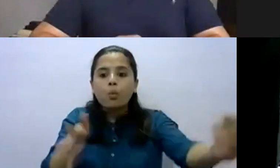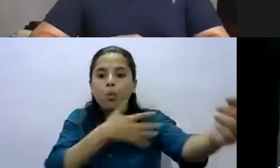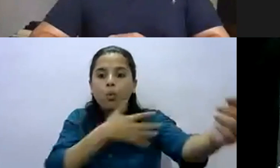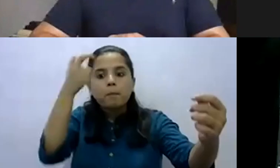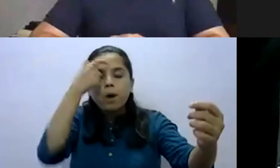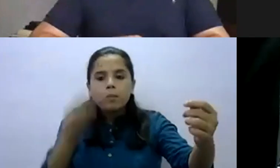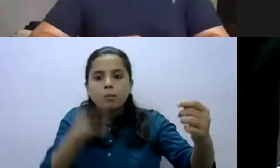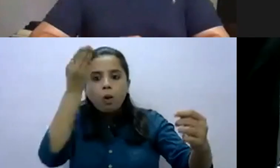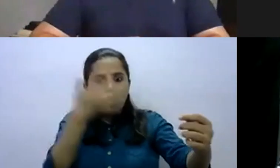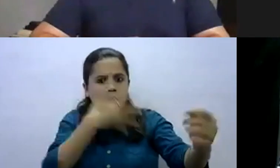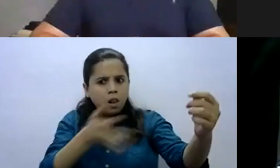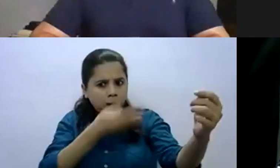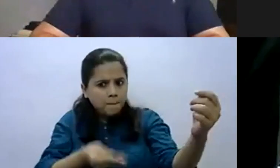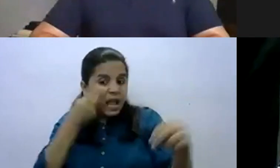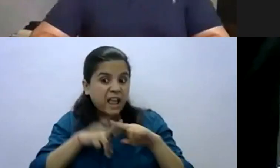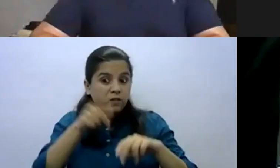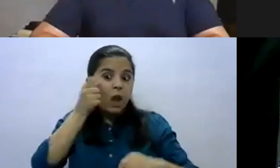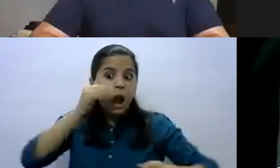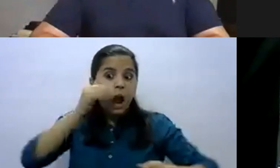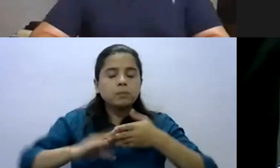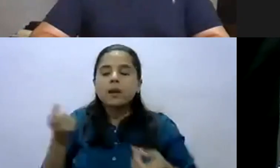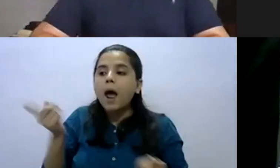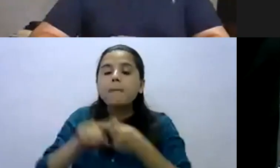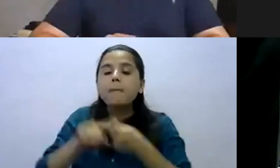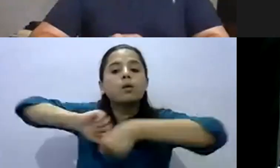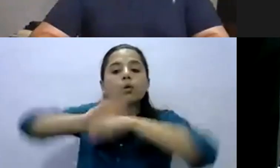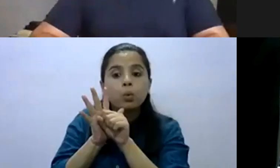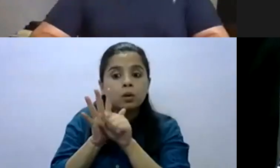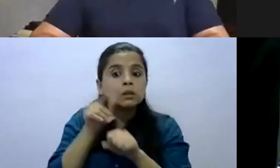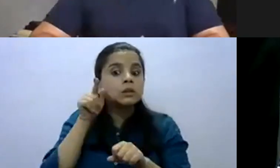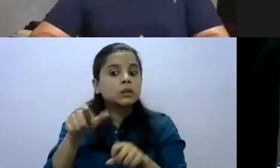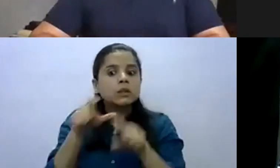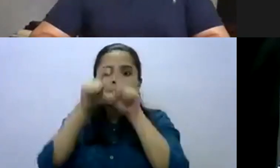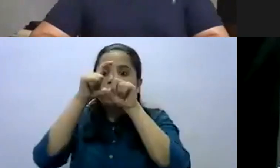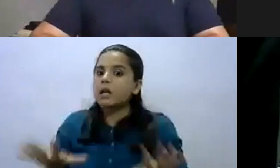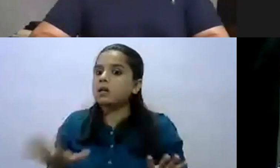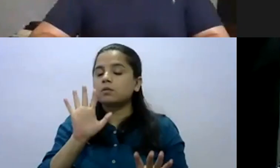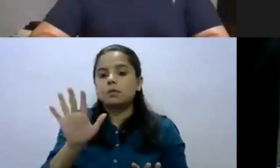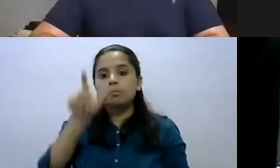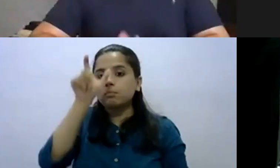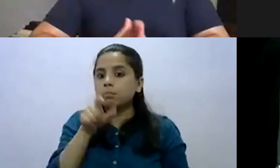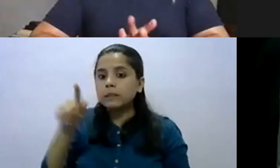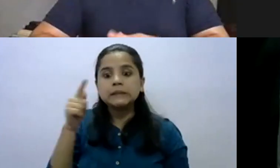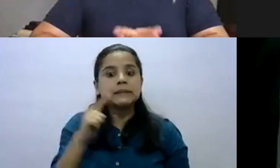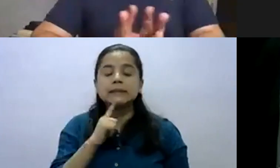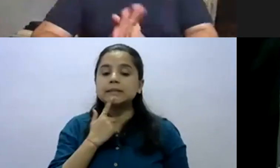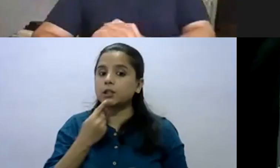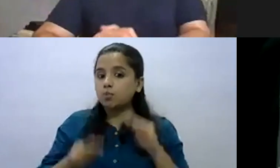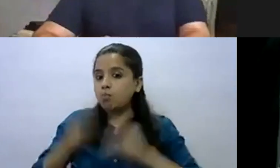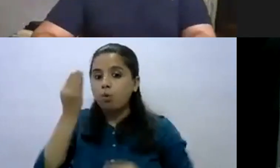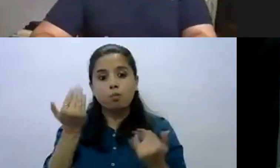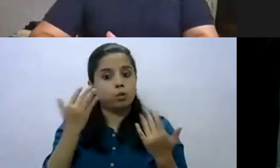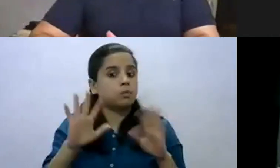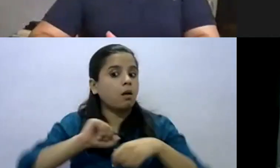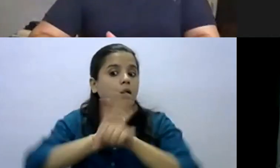sugar problems, if your husband gets COVID, there is a very, very high chance that he's going to have a severe disease and